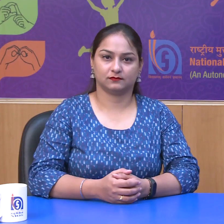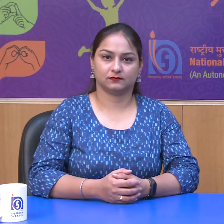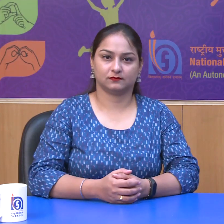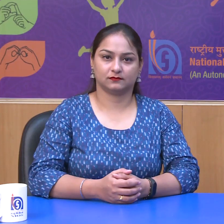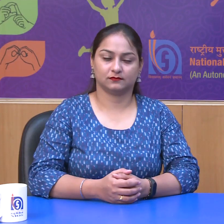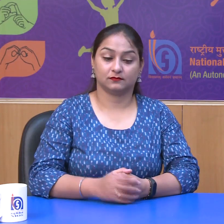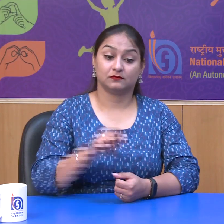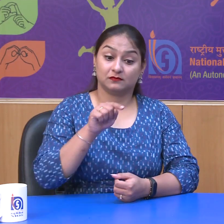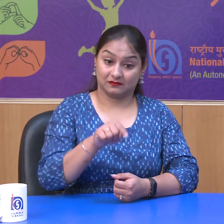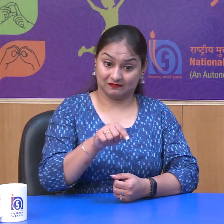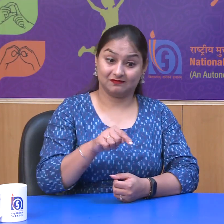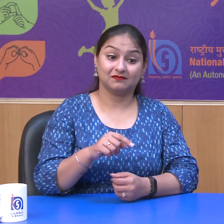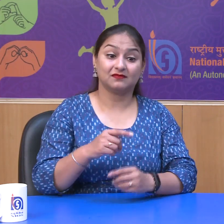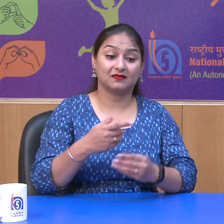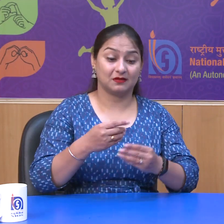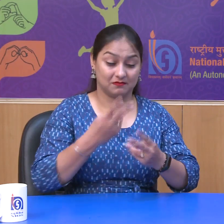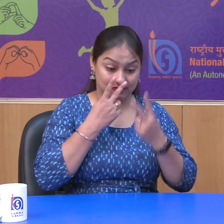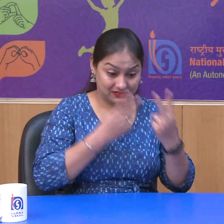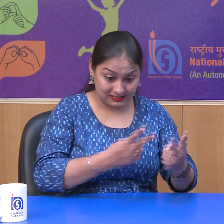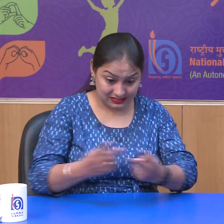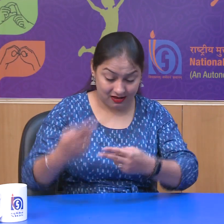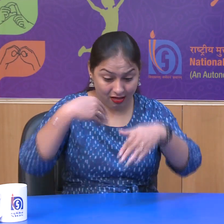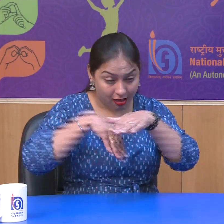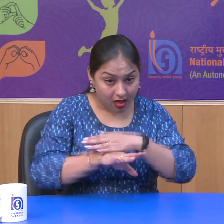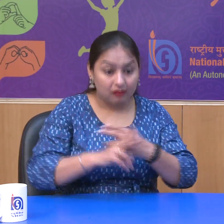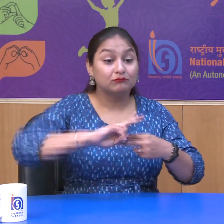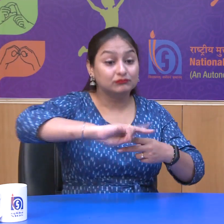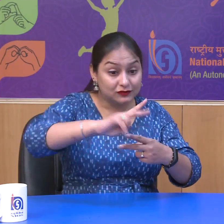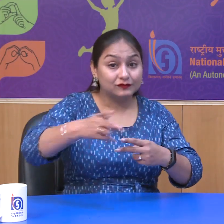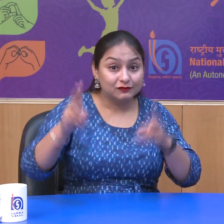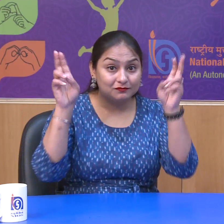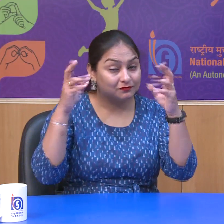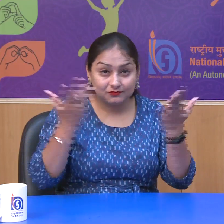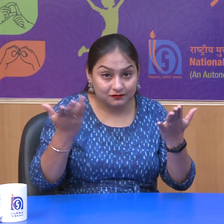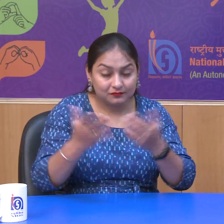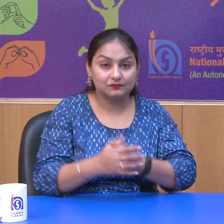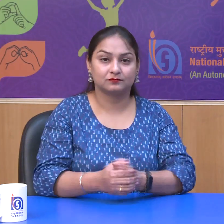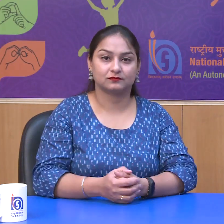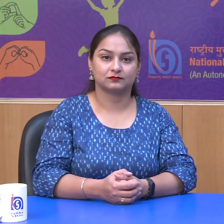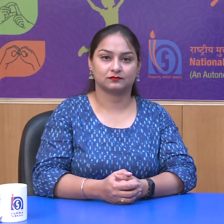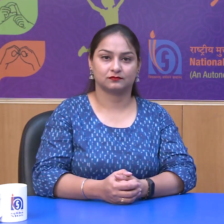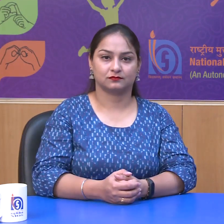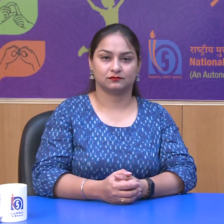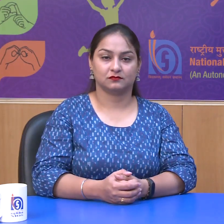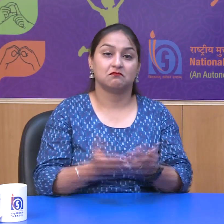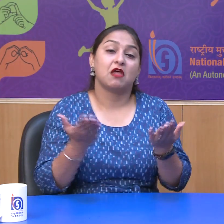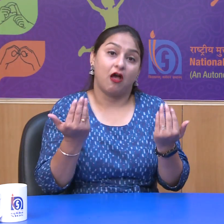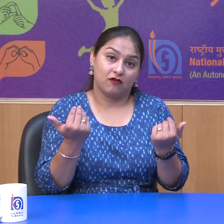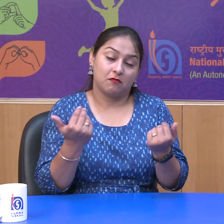These physical variations, along with other factors like availability of irrigation,